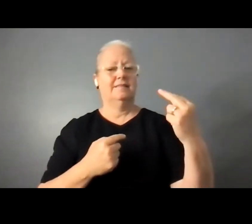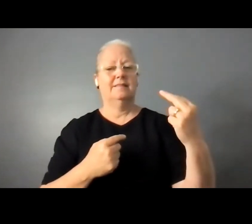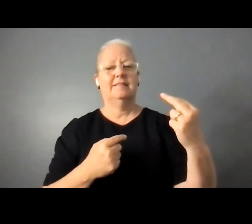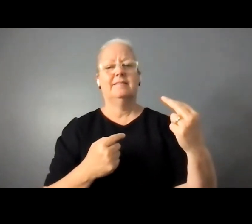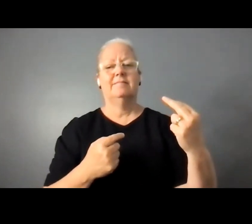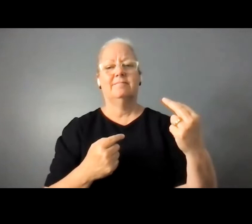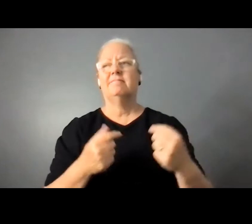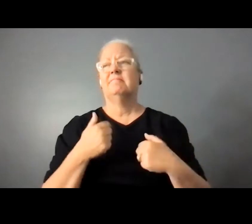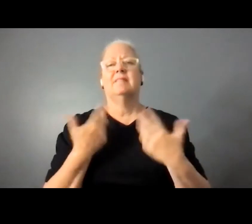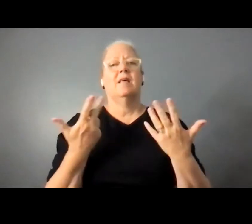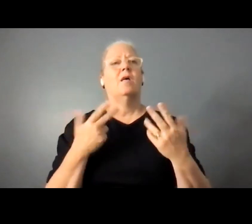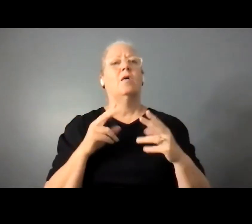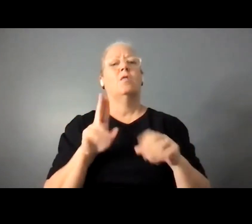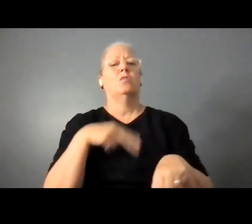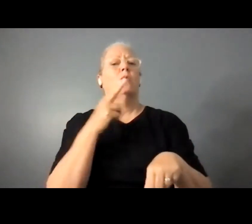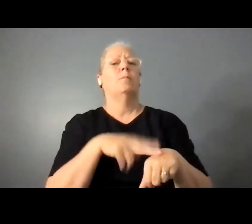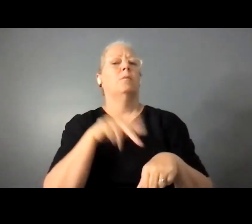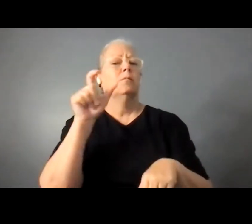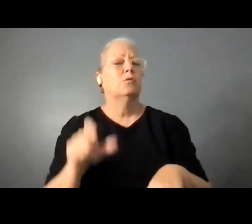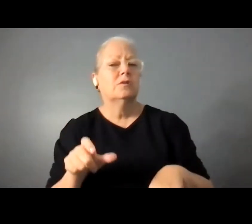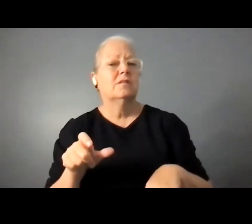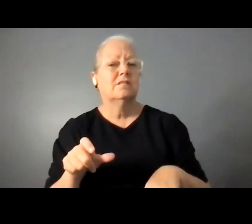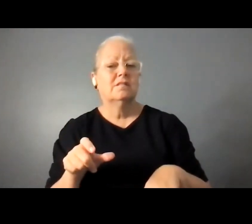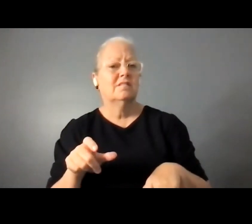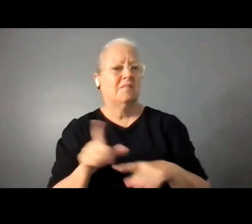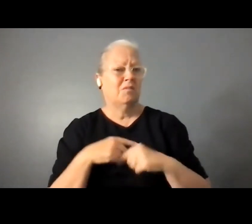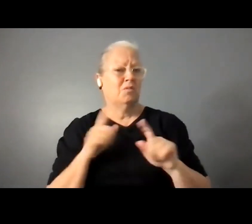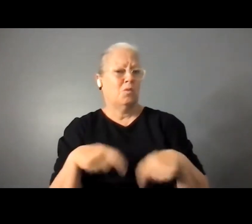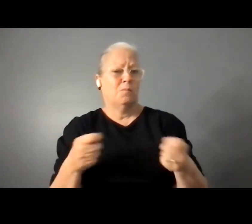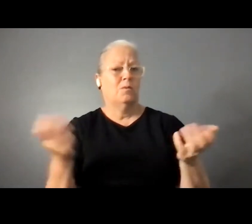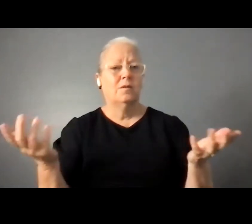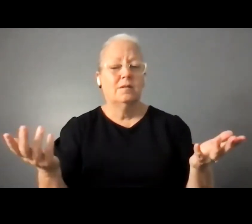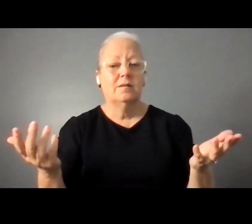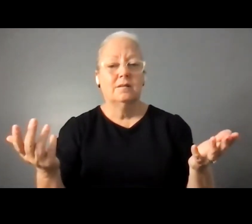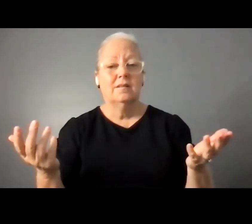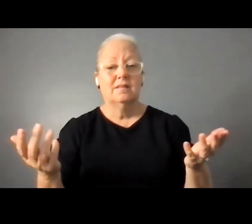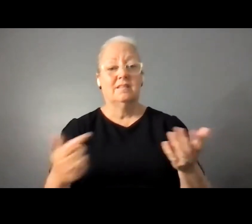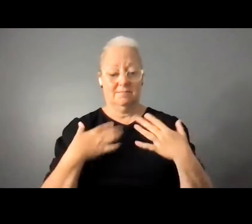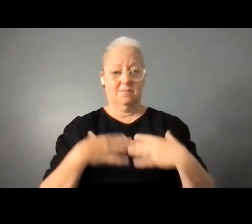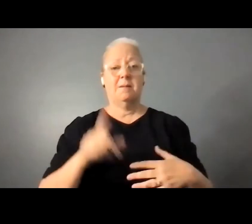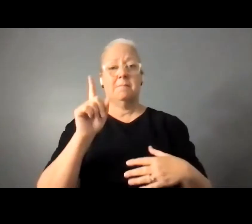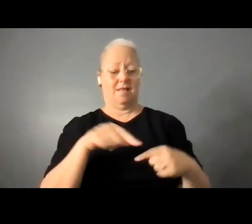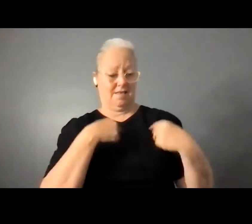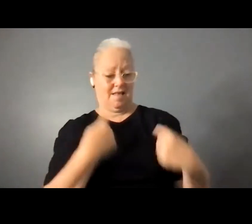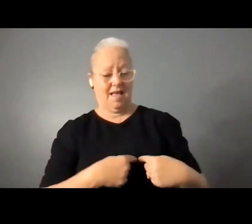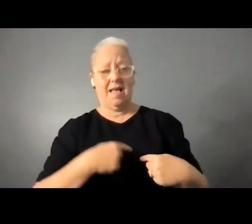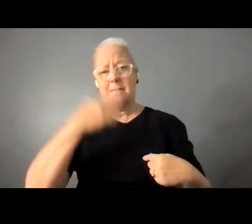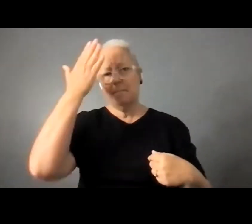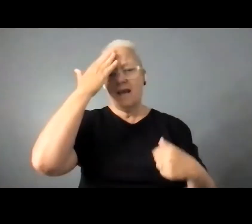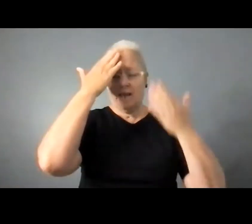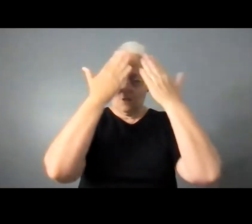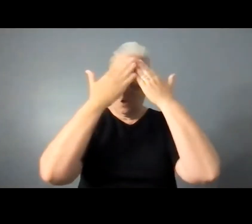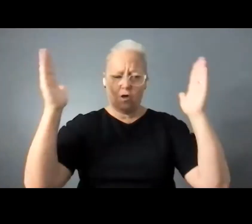normal person. You know, we may miss some part of our body, but I believe that our heart and our mind is open, and we can